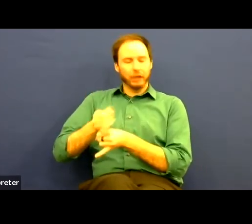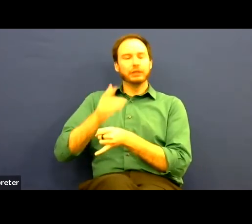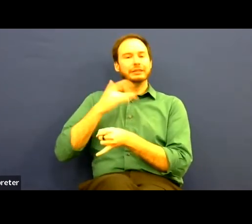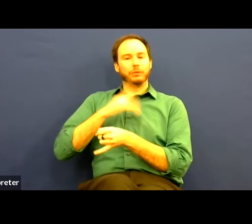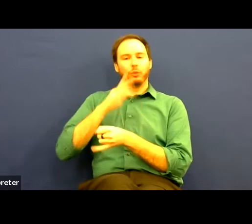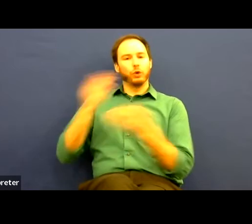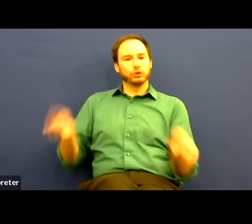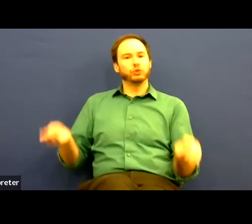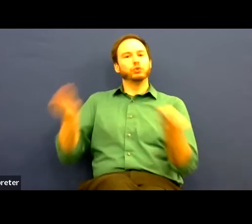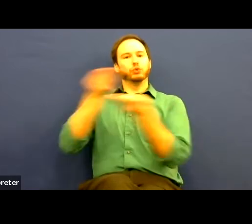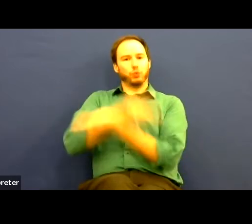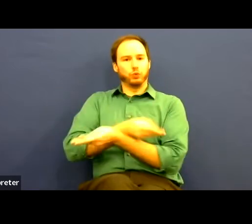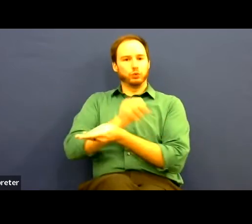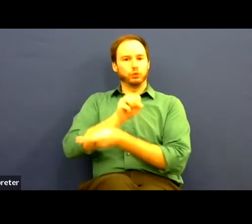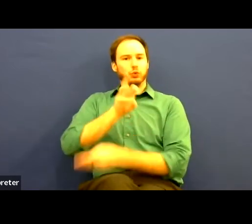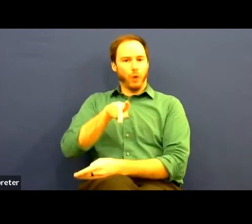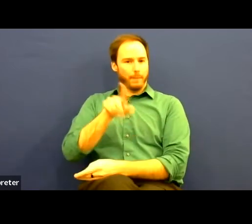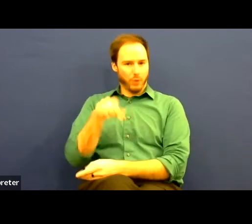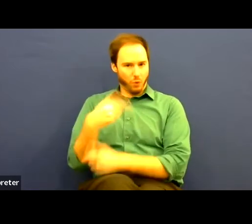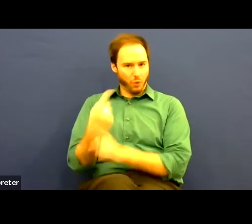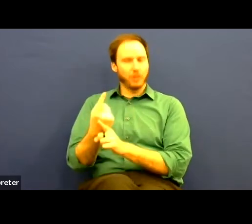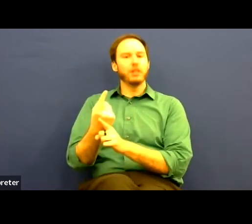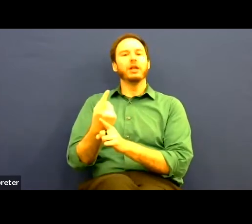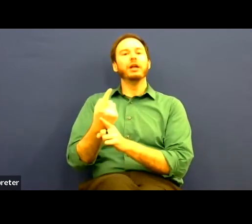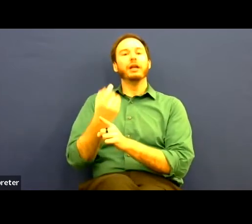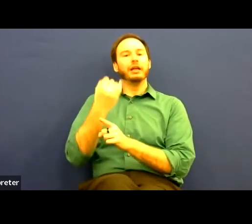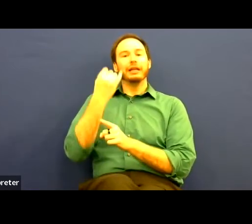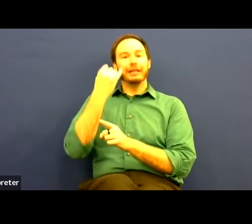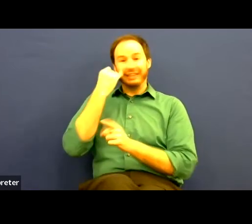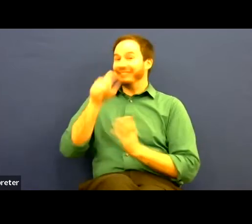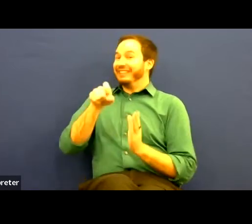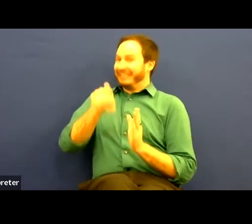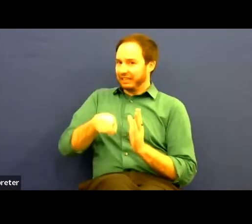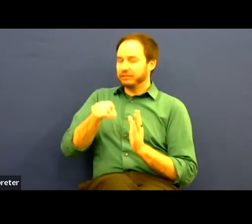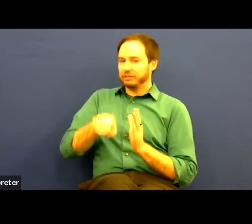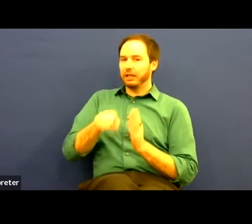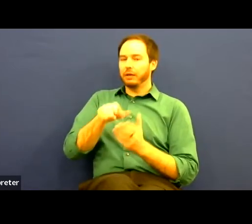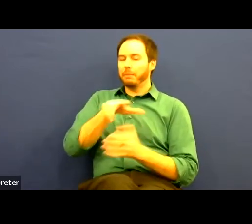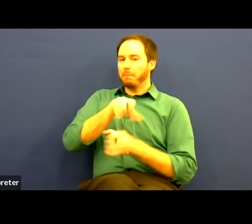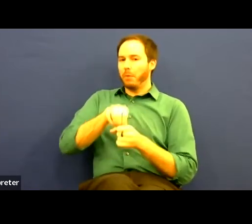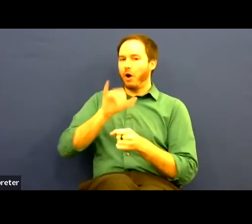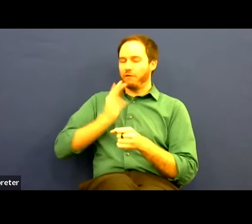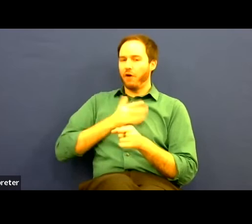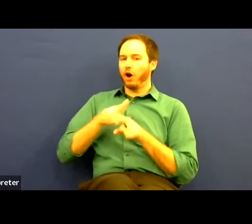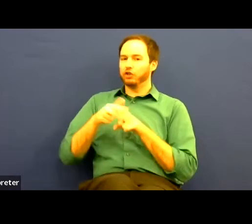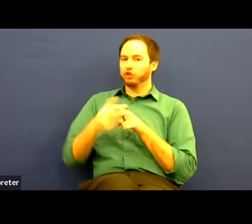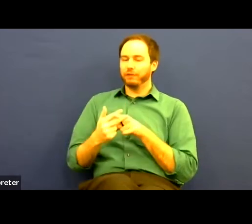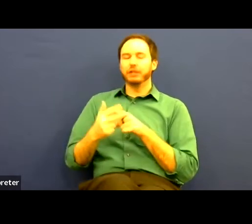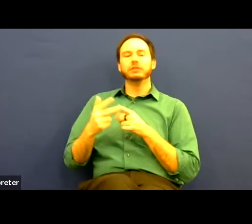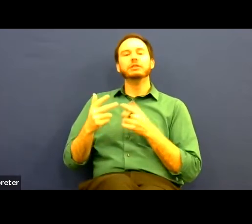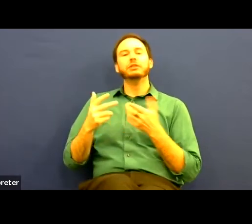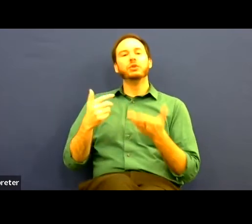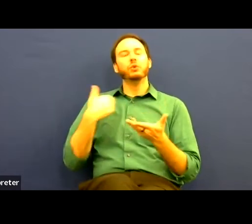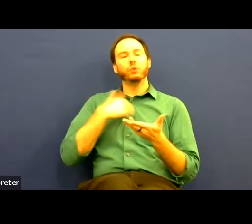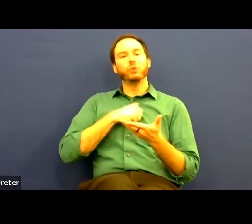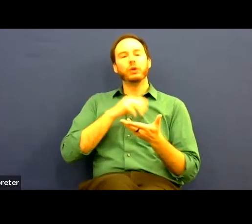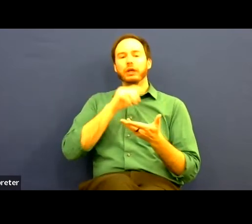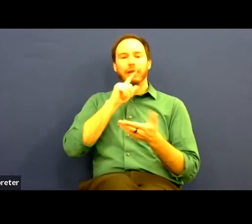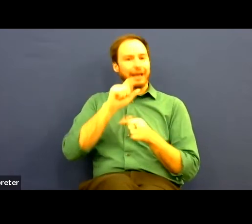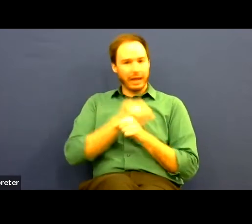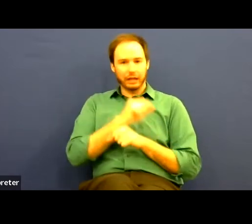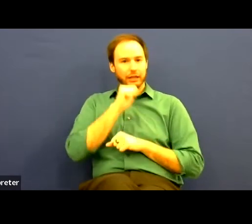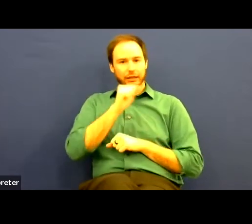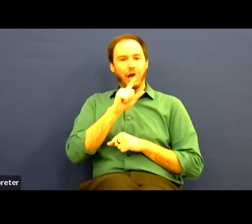swapped out from vehicles if and only if that is a necessary part of the service. So we are not